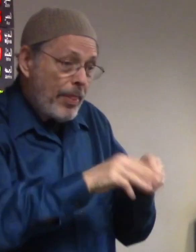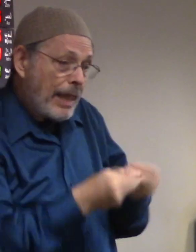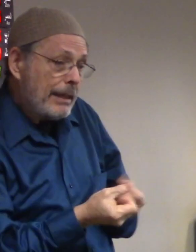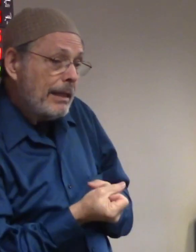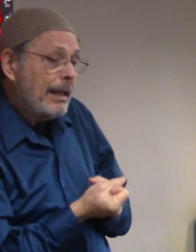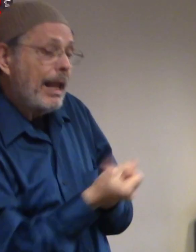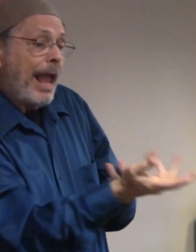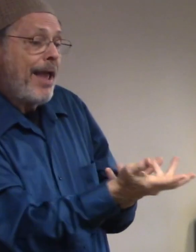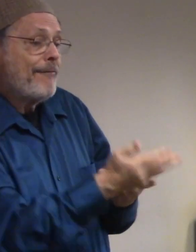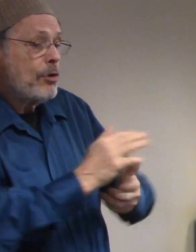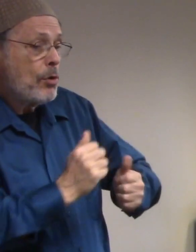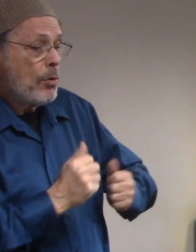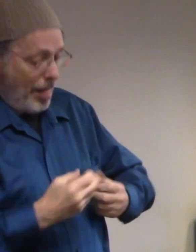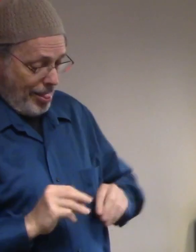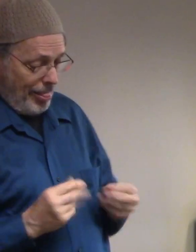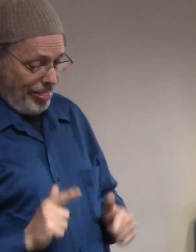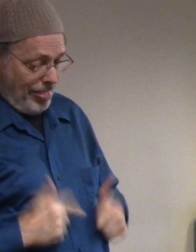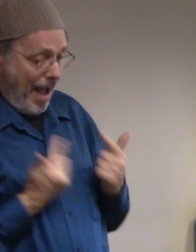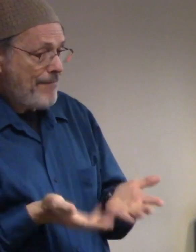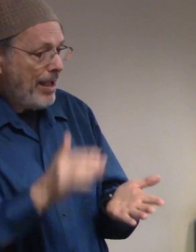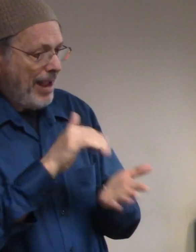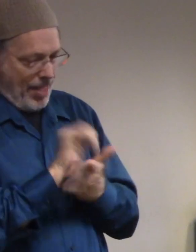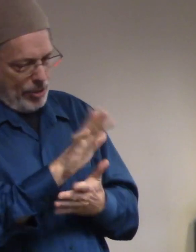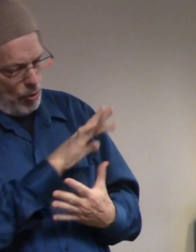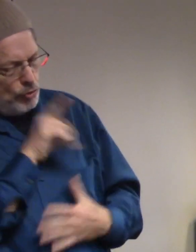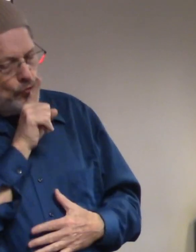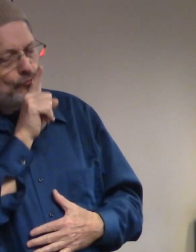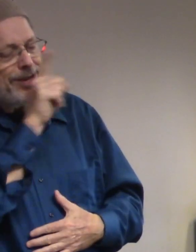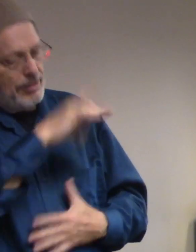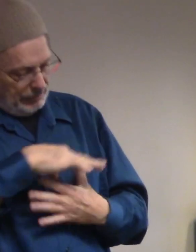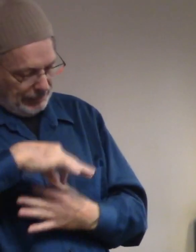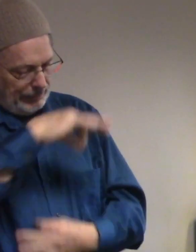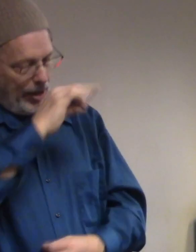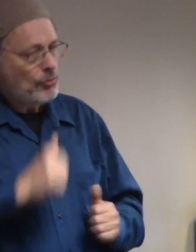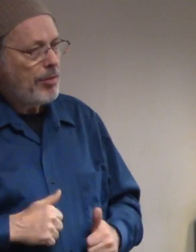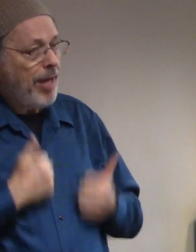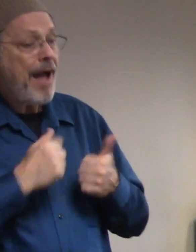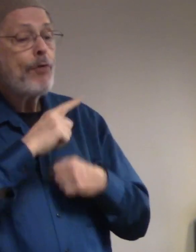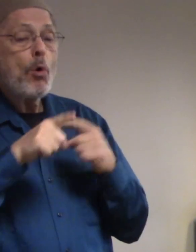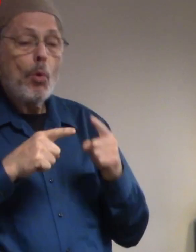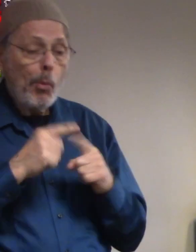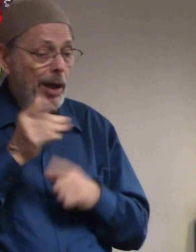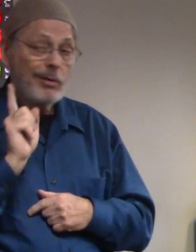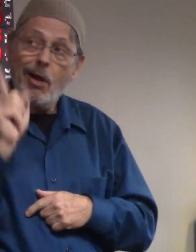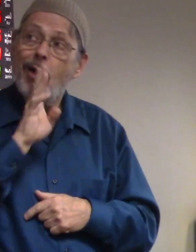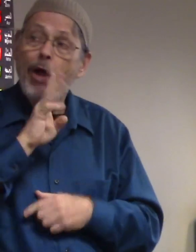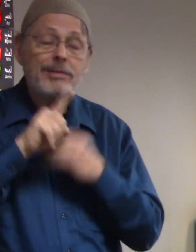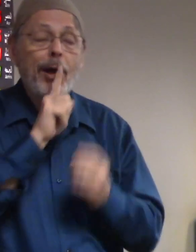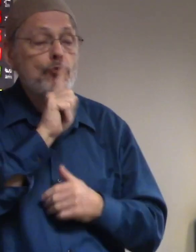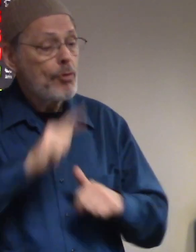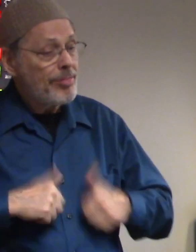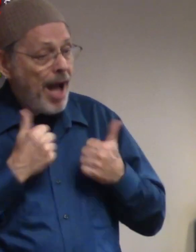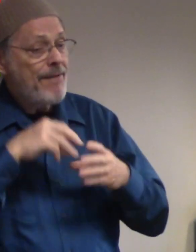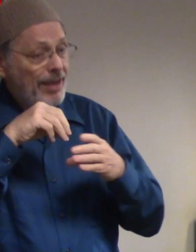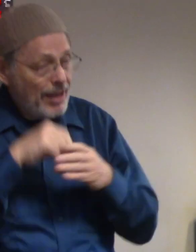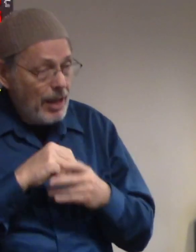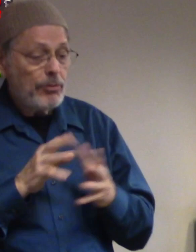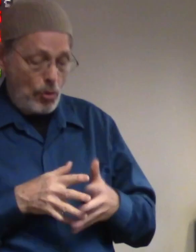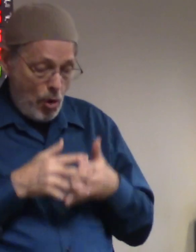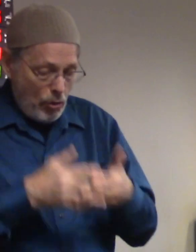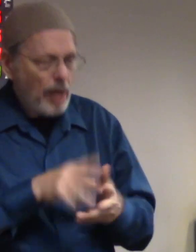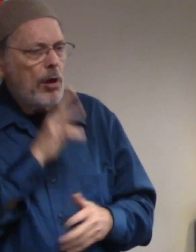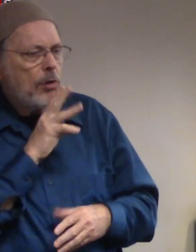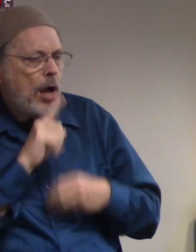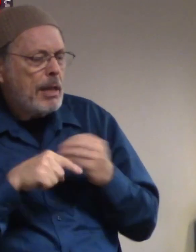life, spiritual life, the real life that Allah subhanahu wa ta'ala, every time he talks about true life in the Quran, Aish, Allah talks